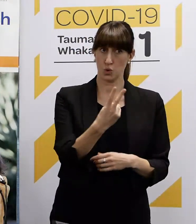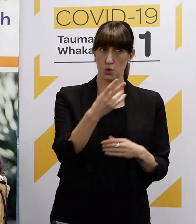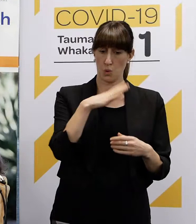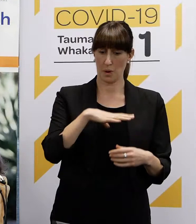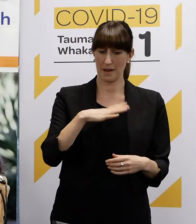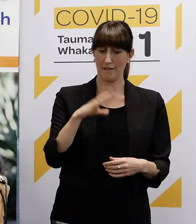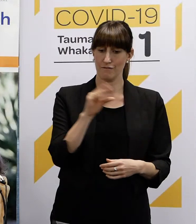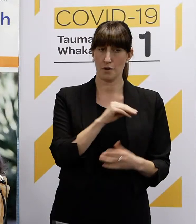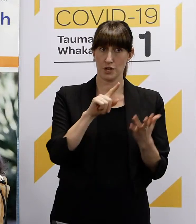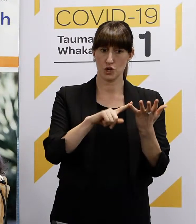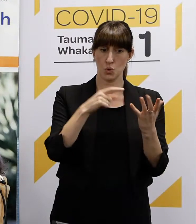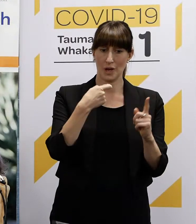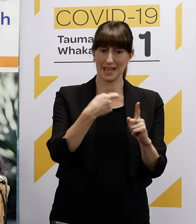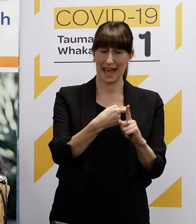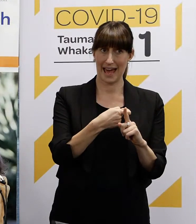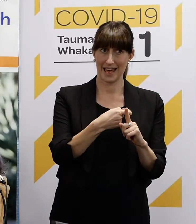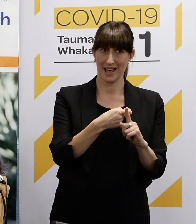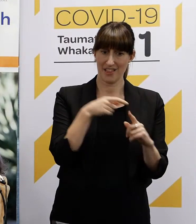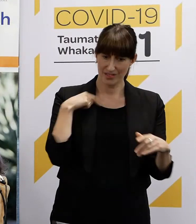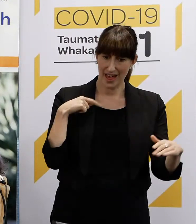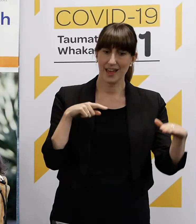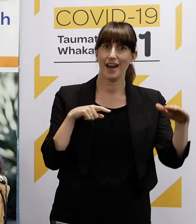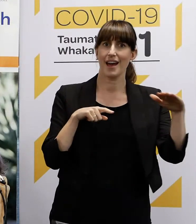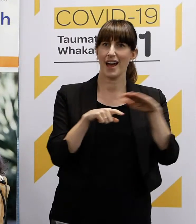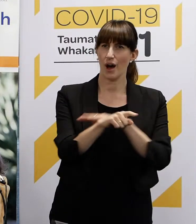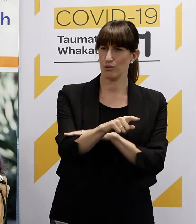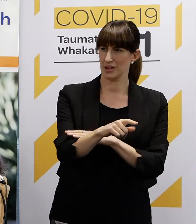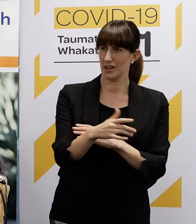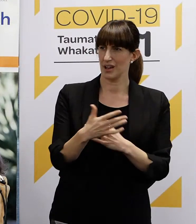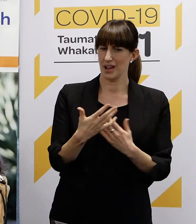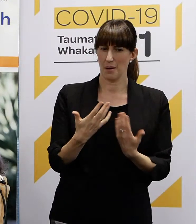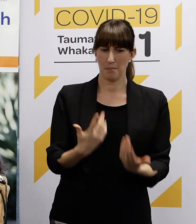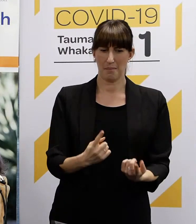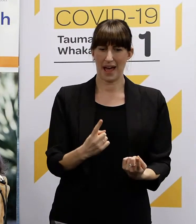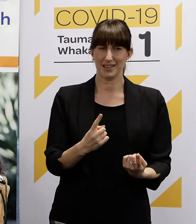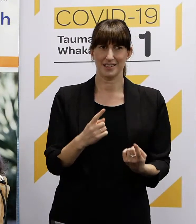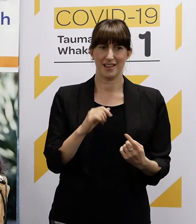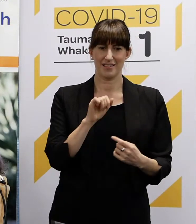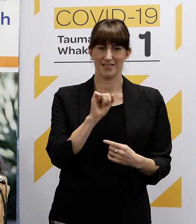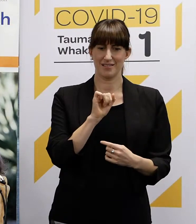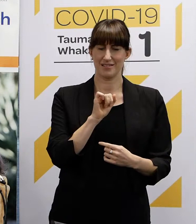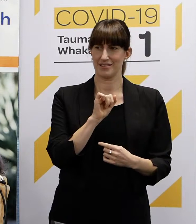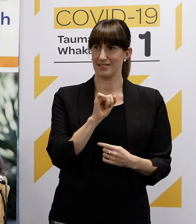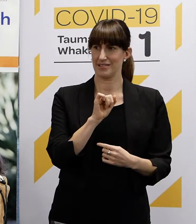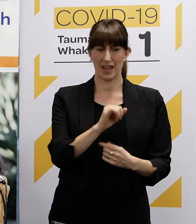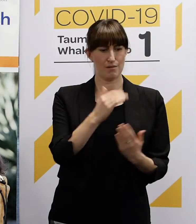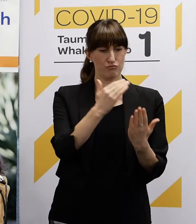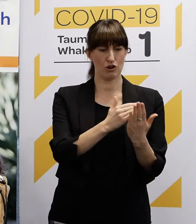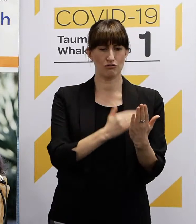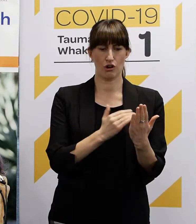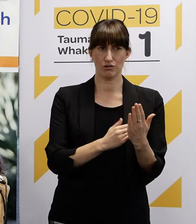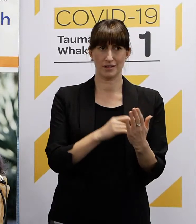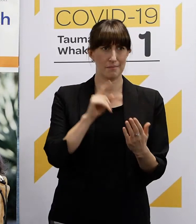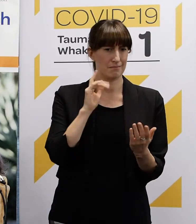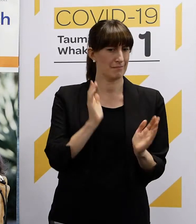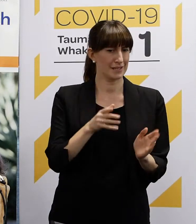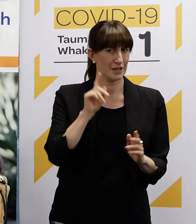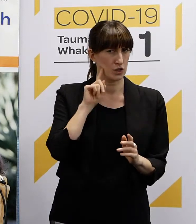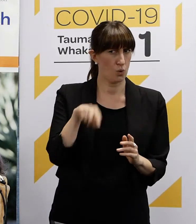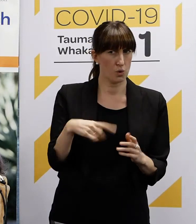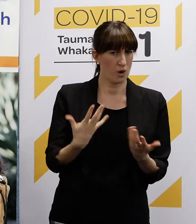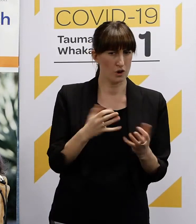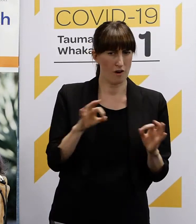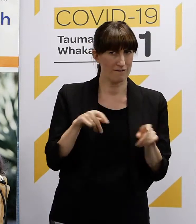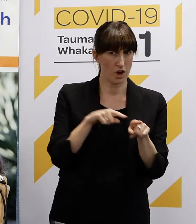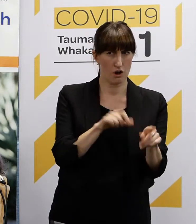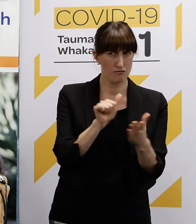wasn't it followed? Have you gotten to the bottom of why those protocols that were meant to come in on June 9 were not applied? So we're just working through